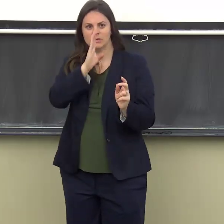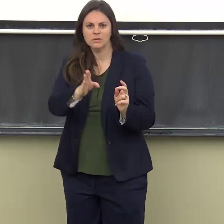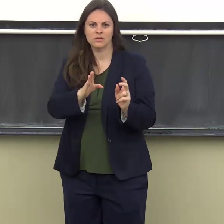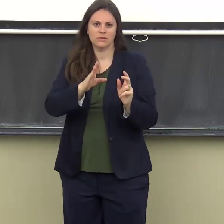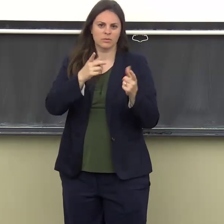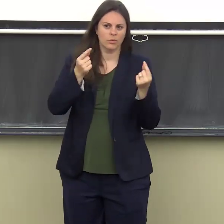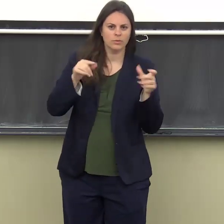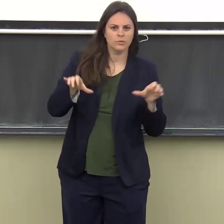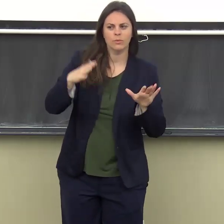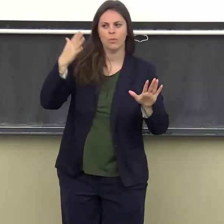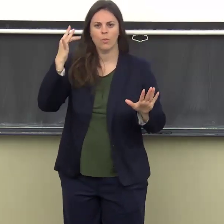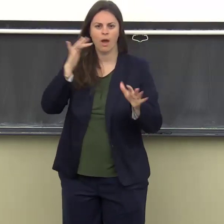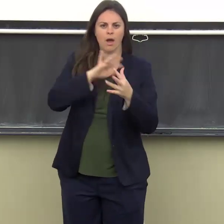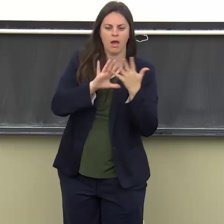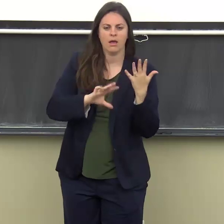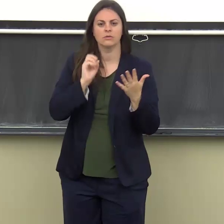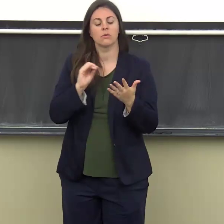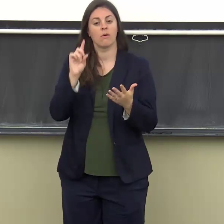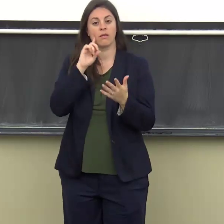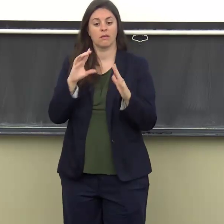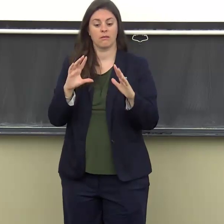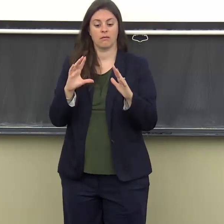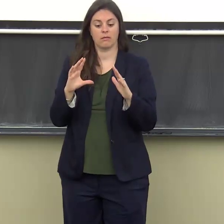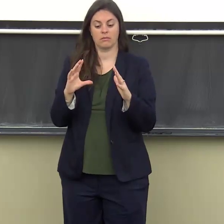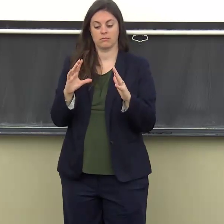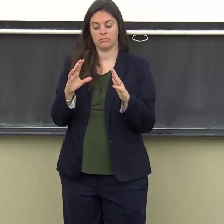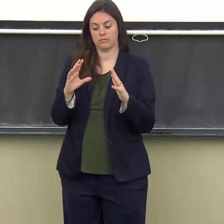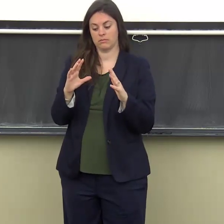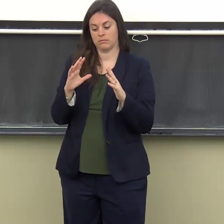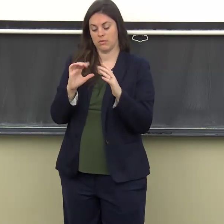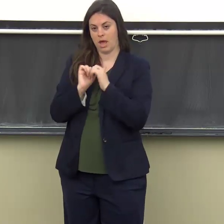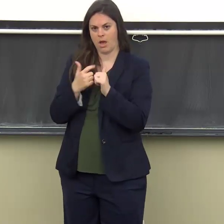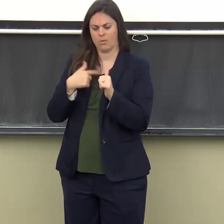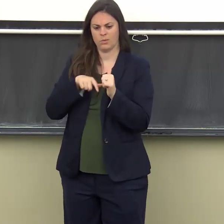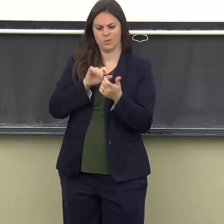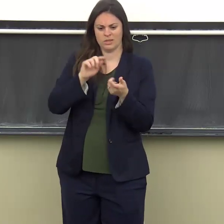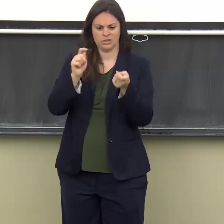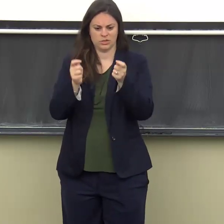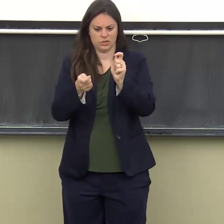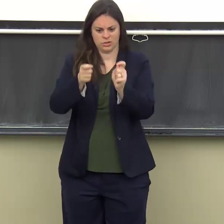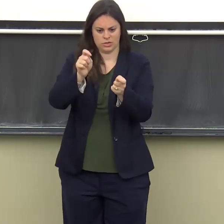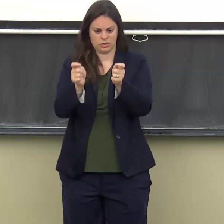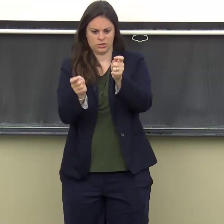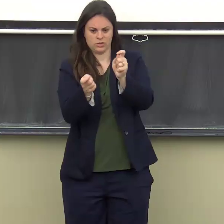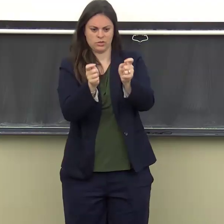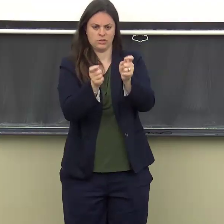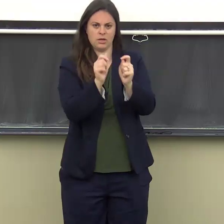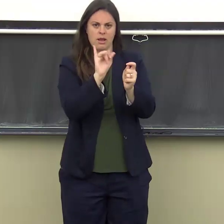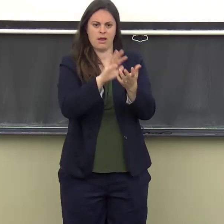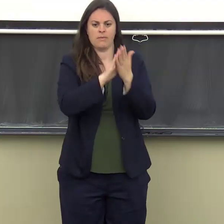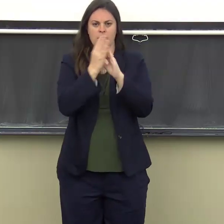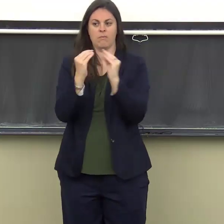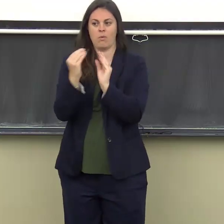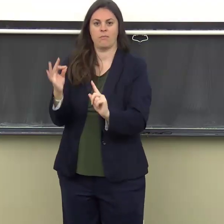the productive ends of this gathering and how do we shape AI so it benefits people most, with my